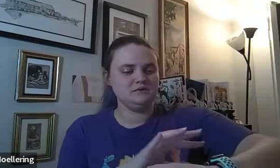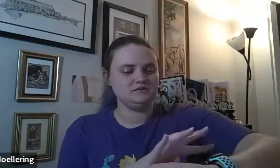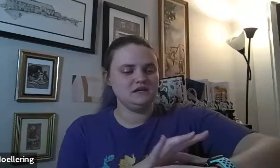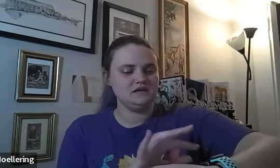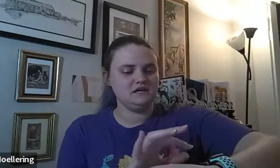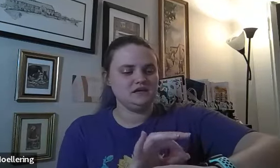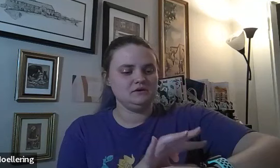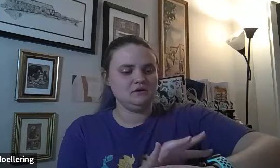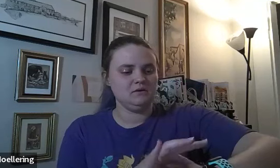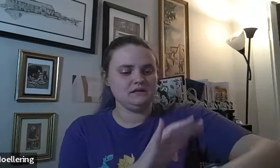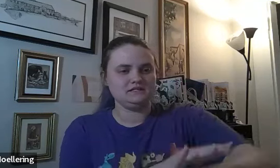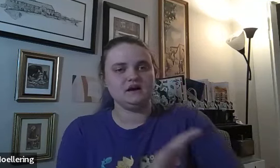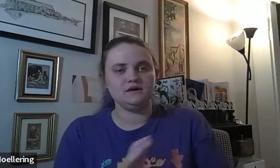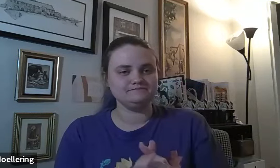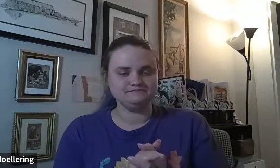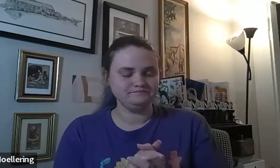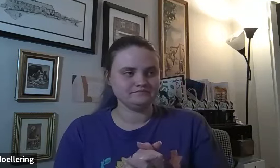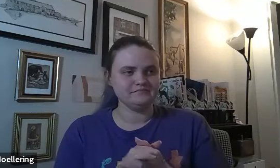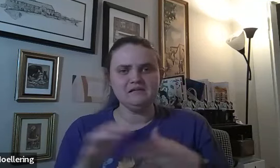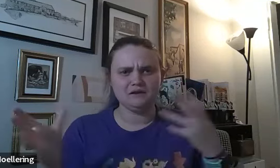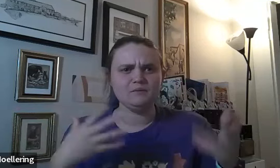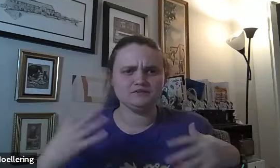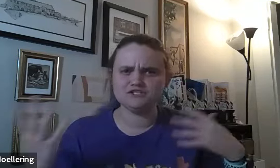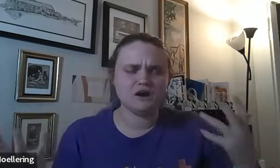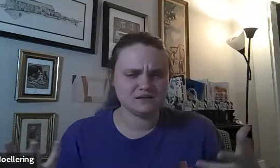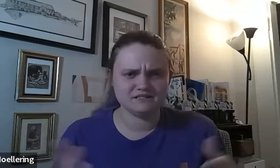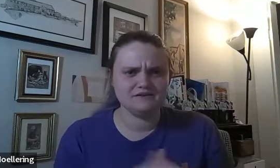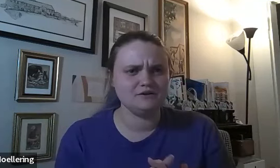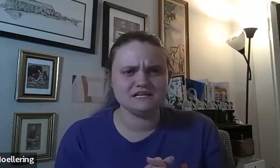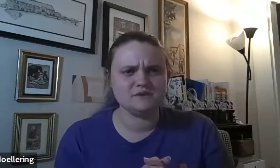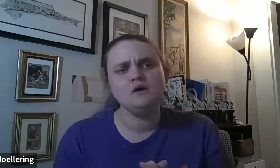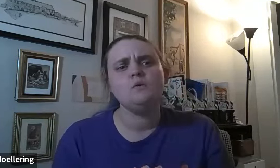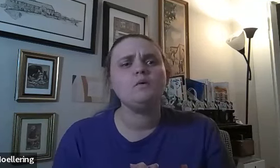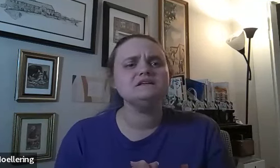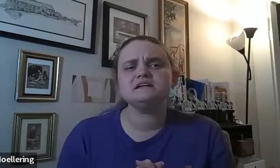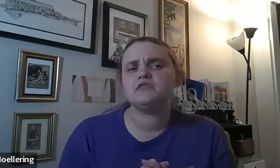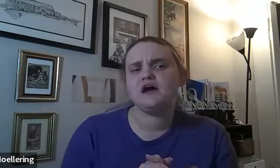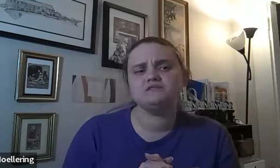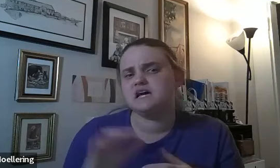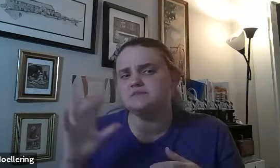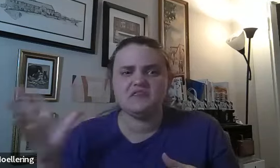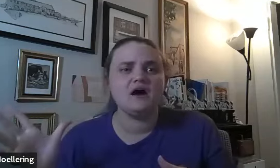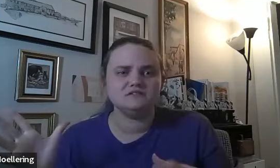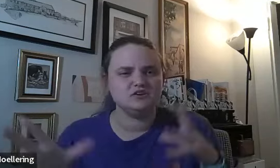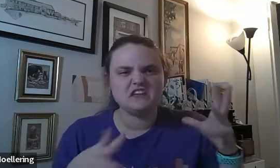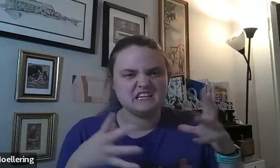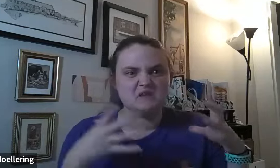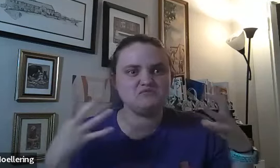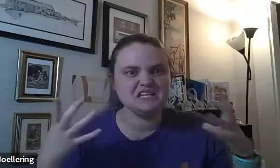numbers, he would always like when we were just talking about stuff, he'd always ask me, well, what's like 1,000 times 1,000 or things like that, really